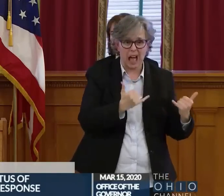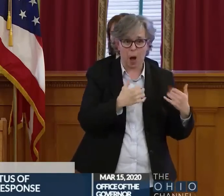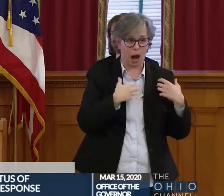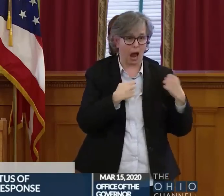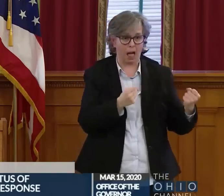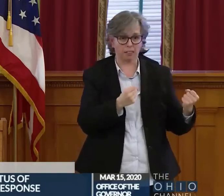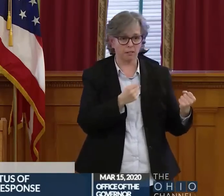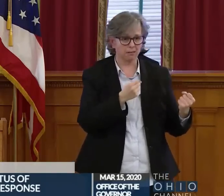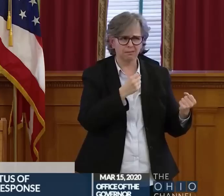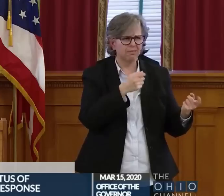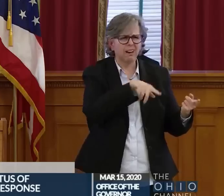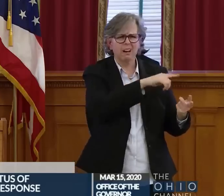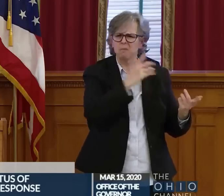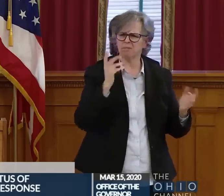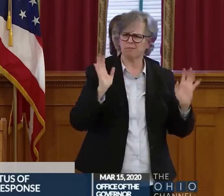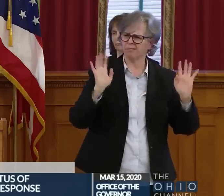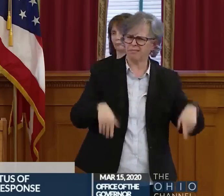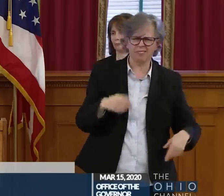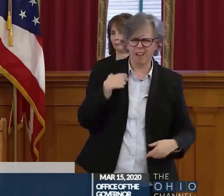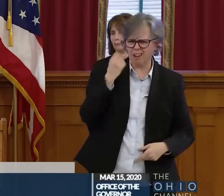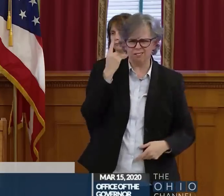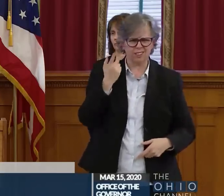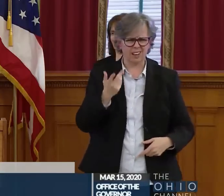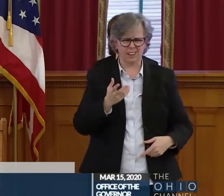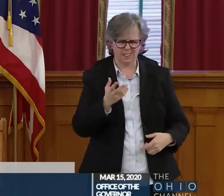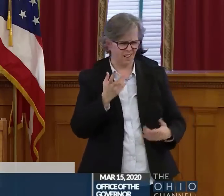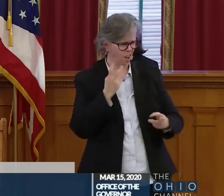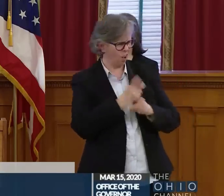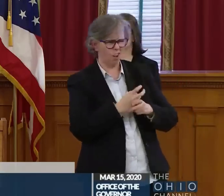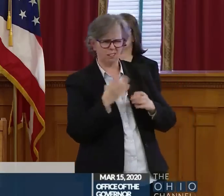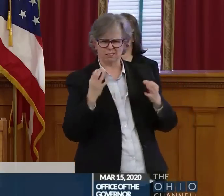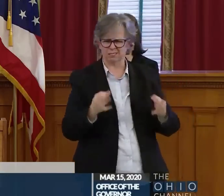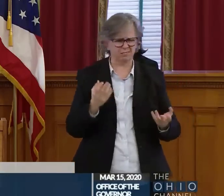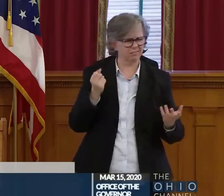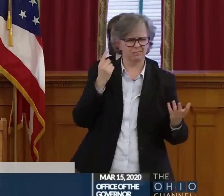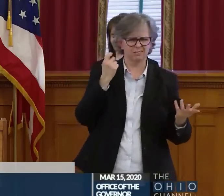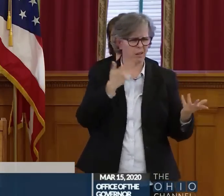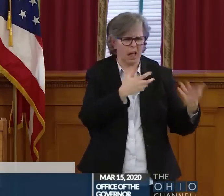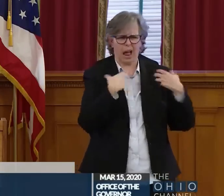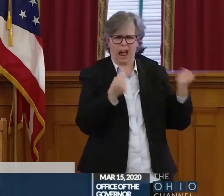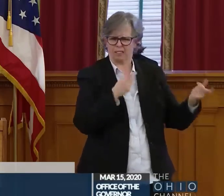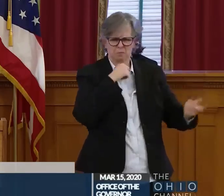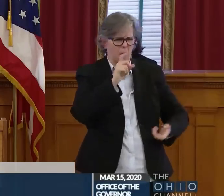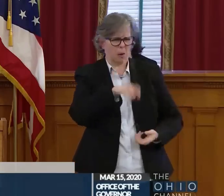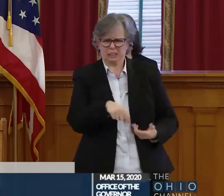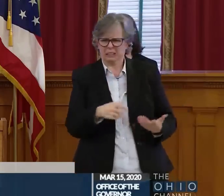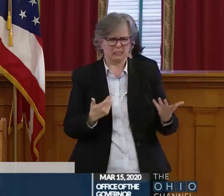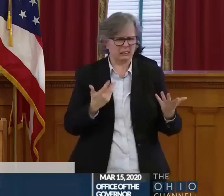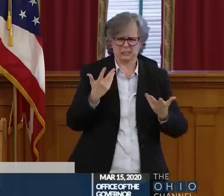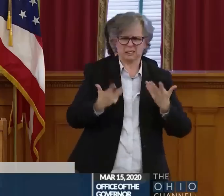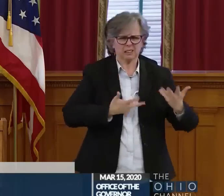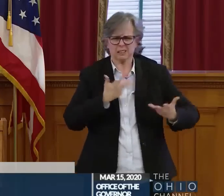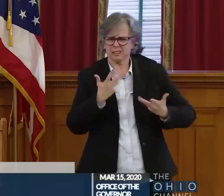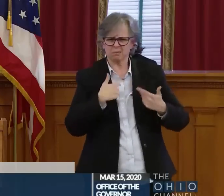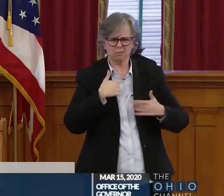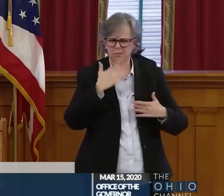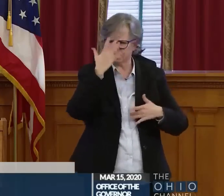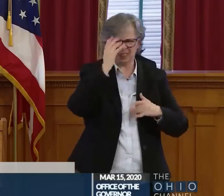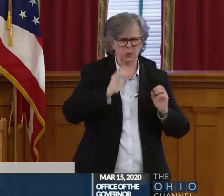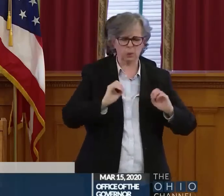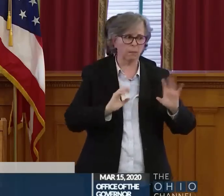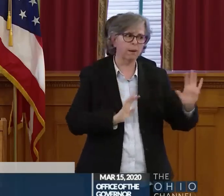rain, that, I'm invincible, I'm not going to need this. But the fact is, not only do we need this, for